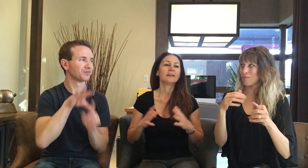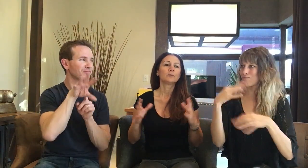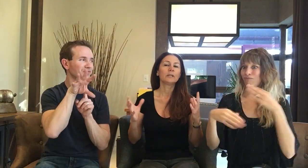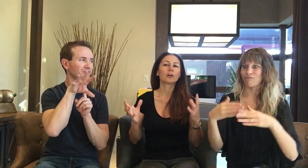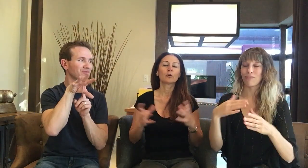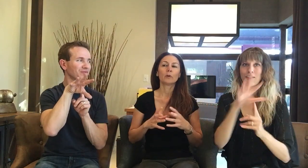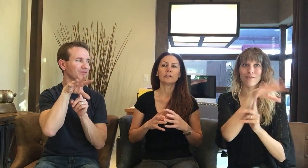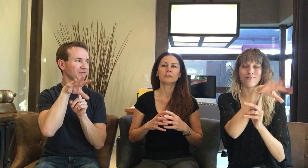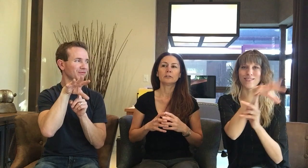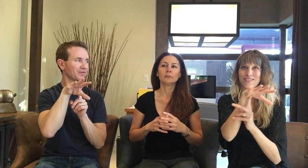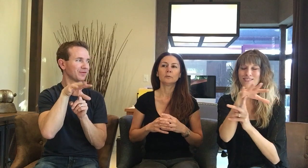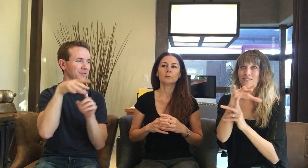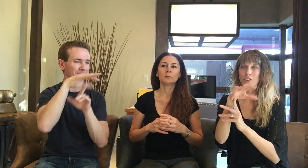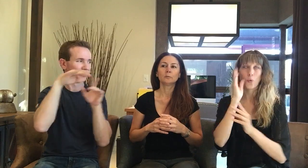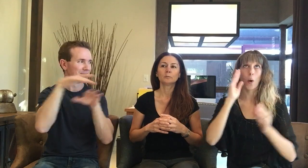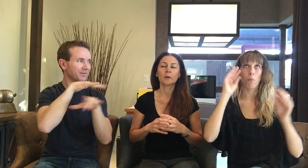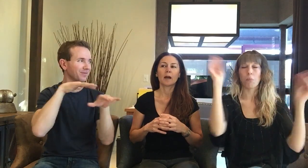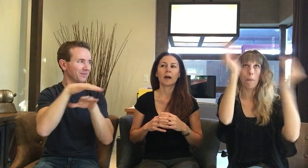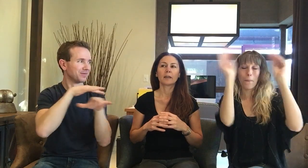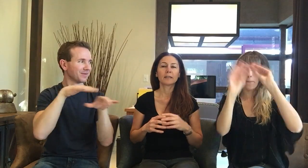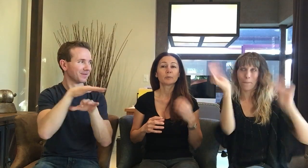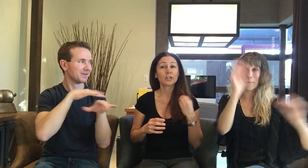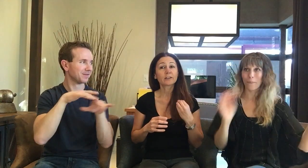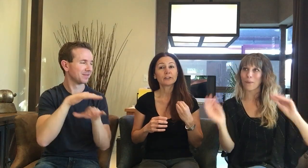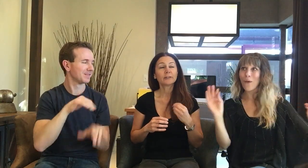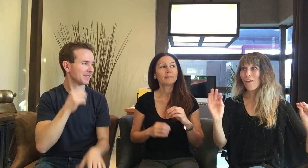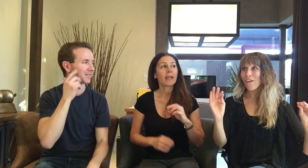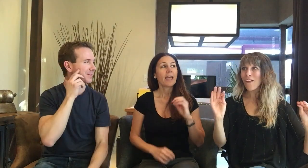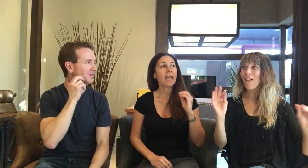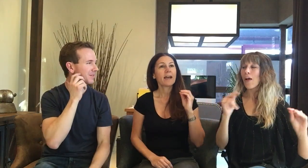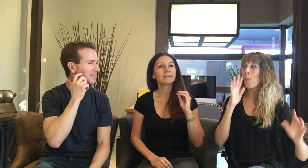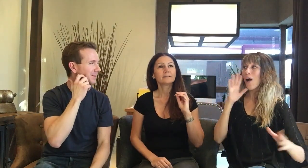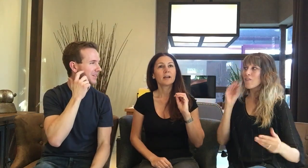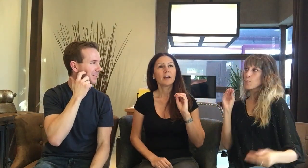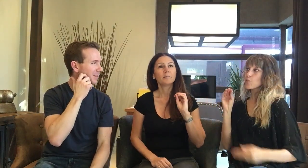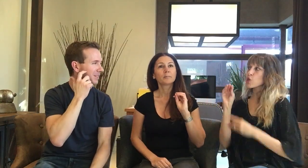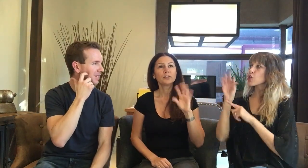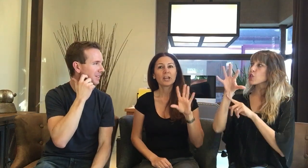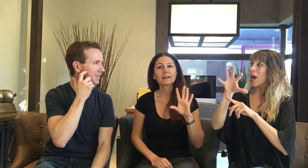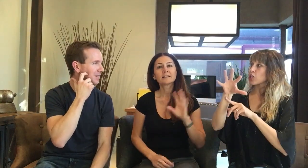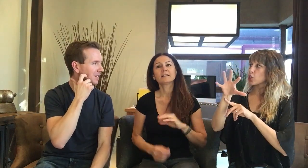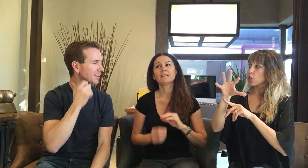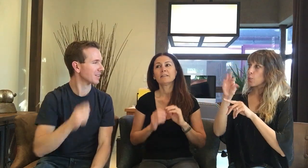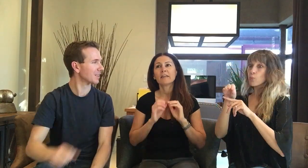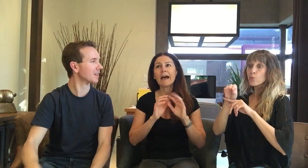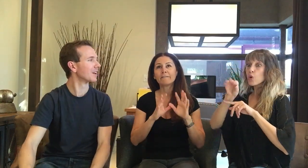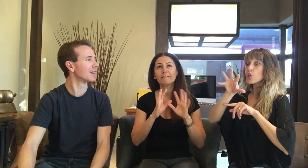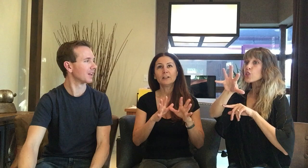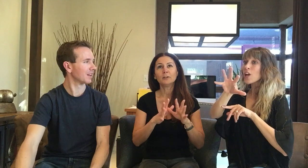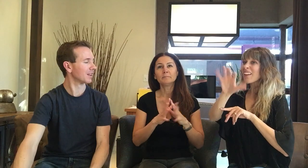And we are going to get a projector and project that film